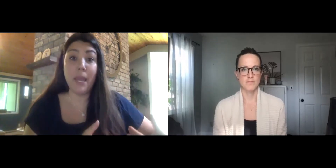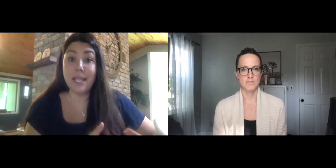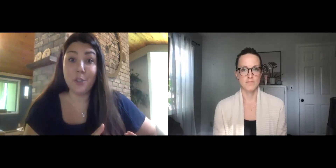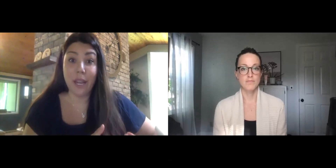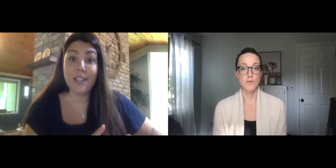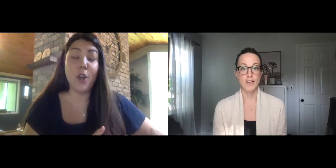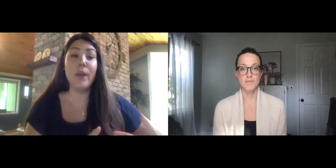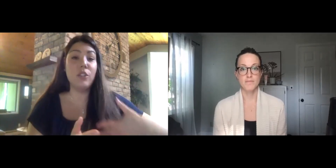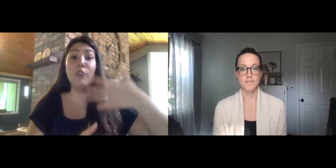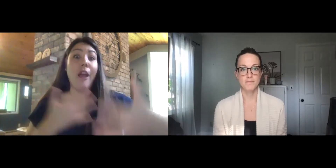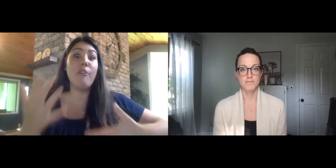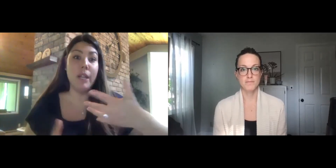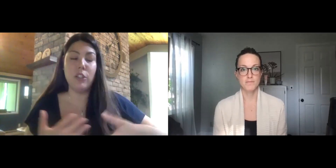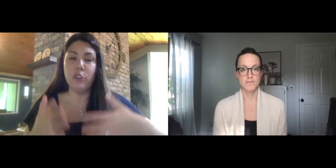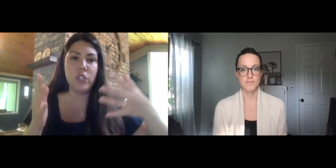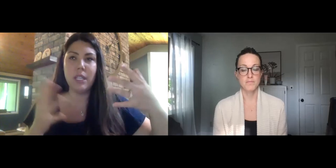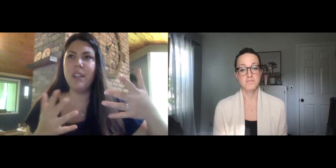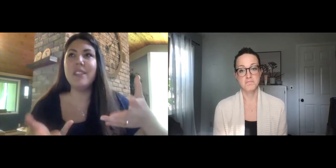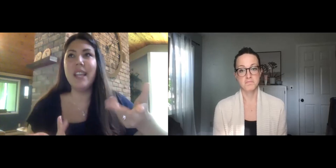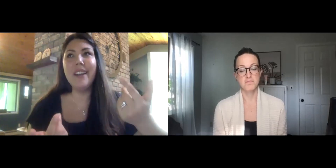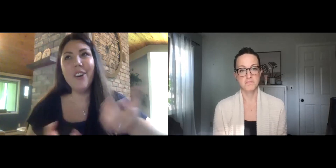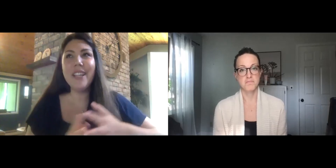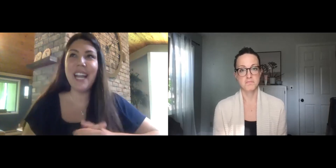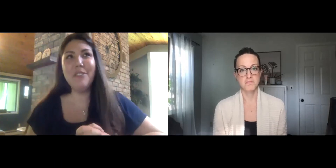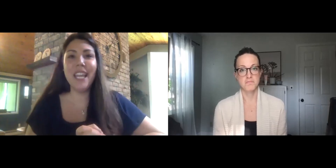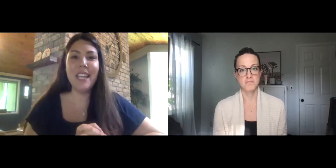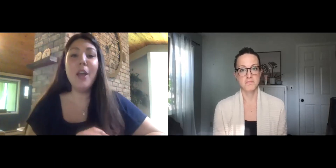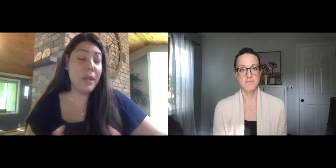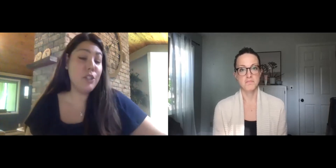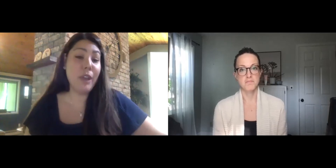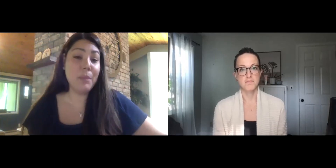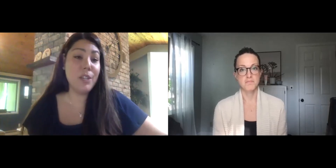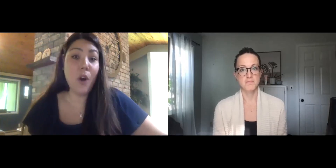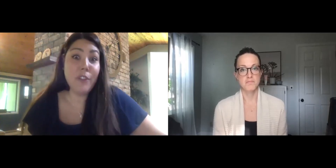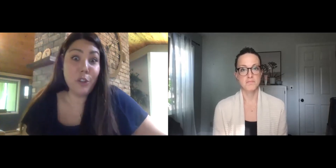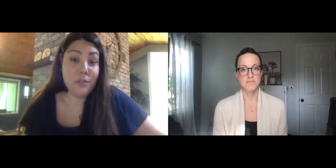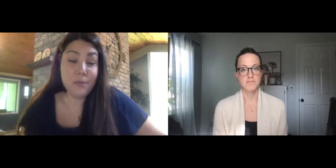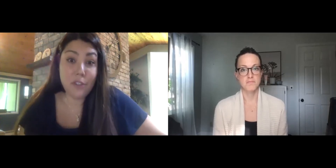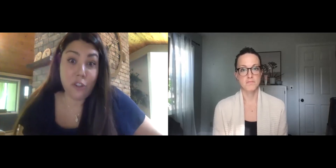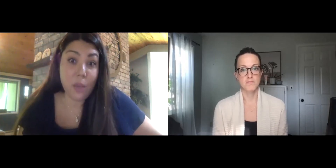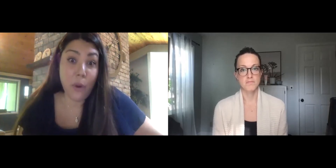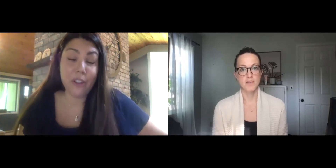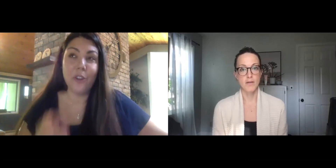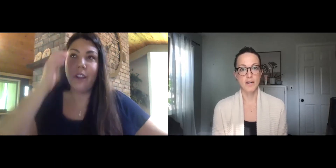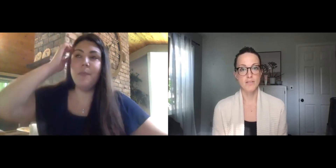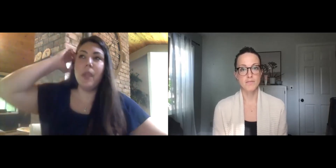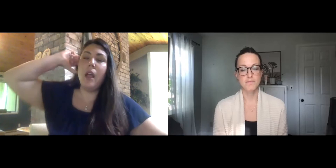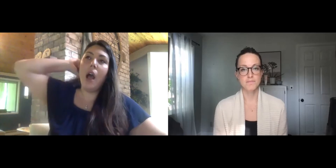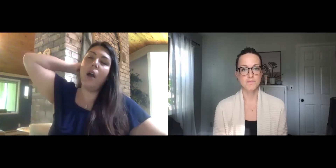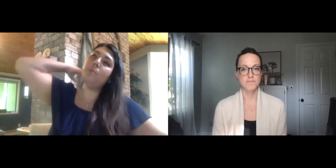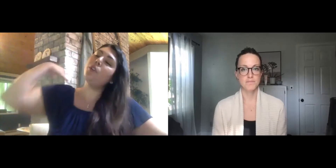the basics, right? So it's good for everybody to learn, just even if it's like, oh, that's kind of kiddie, but it's great because we all have to learn. You have to start somewhere and learn. Yeah,